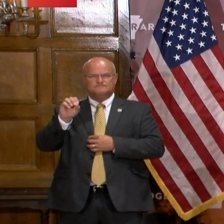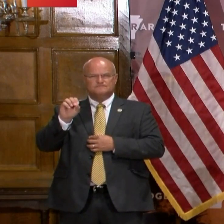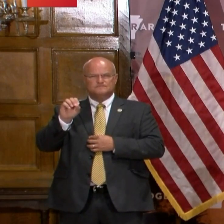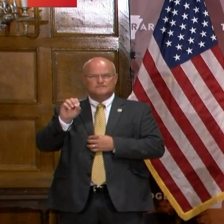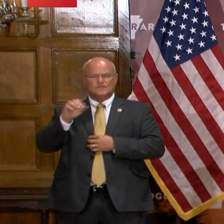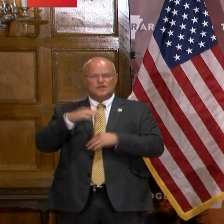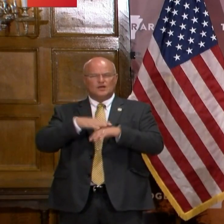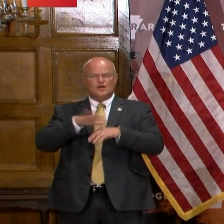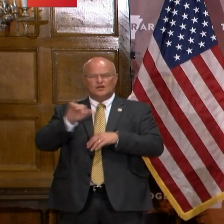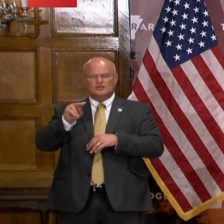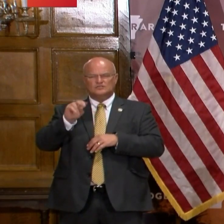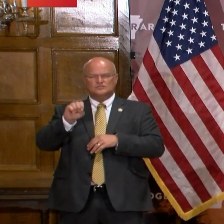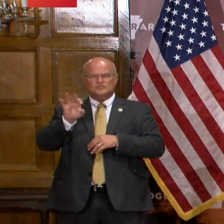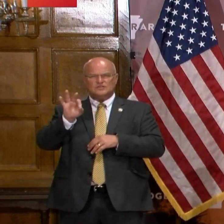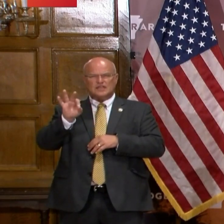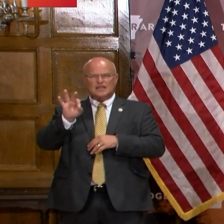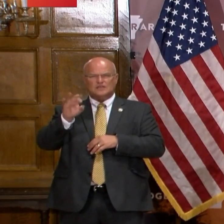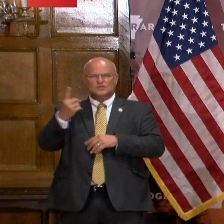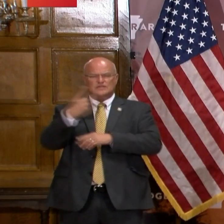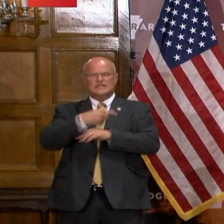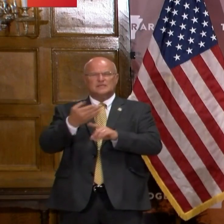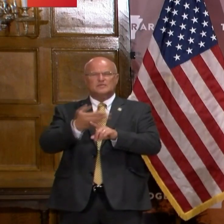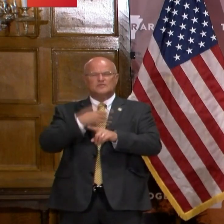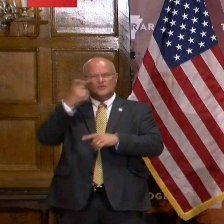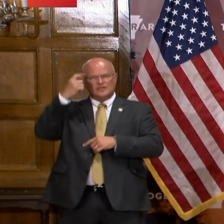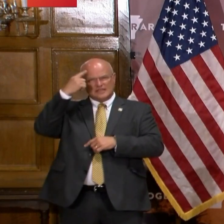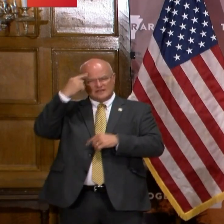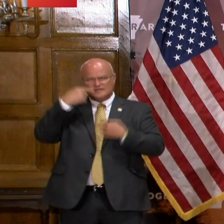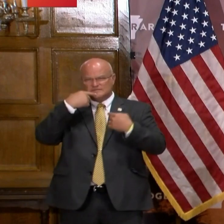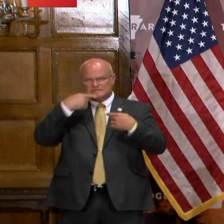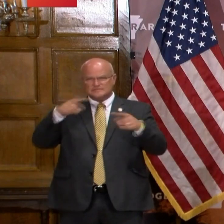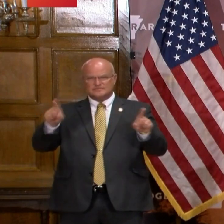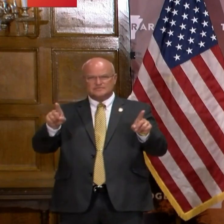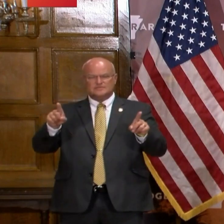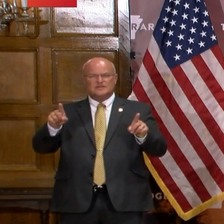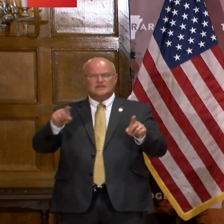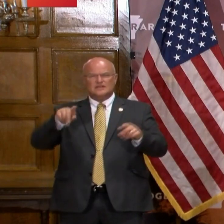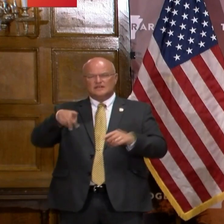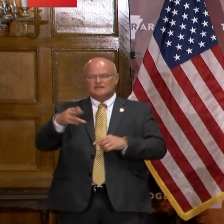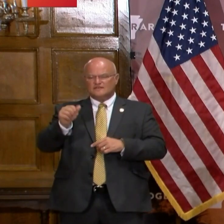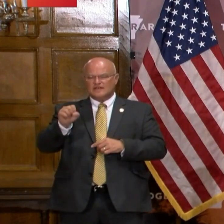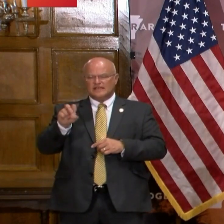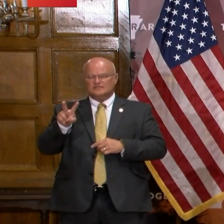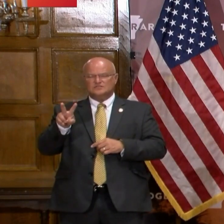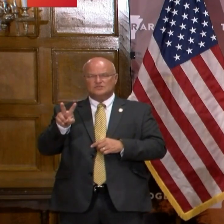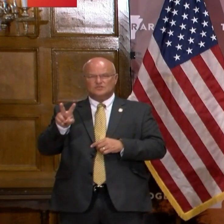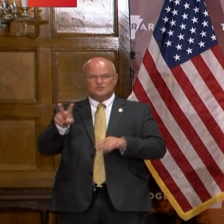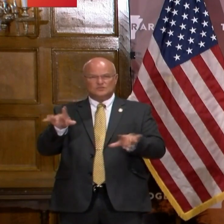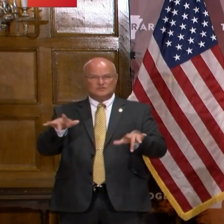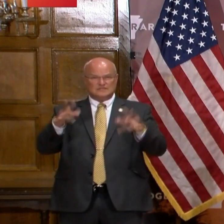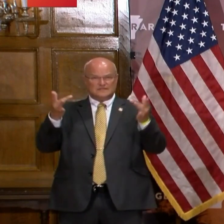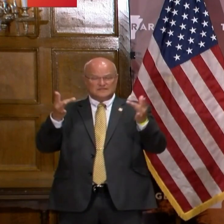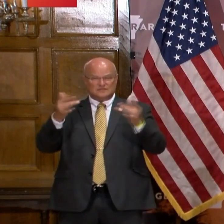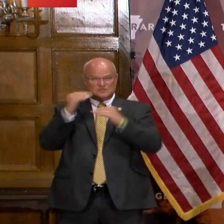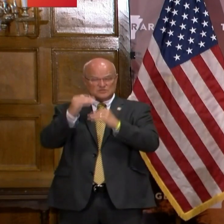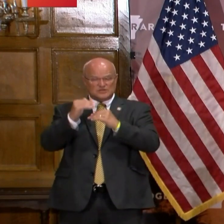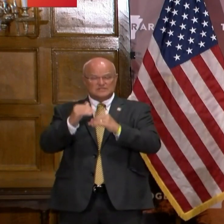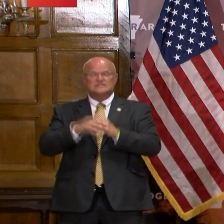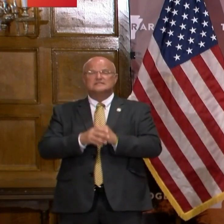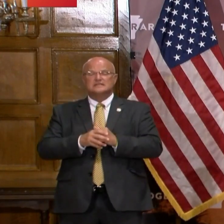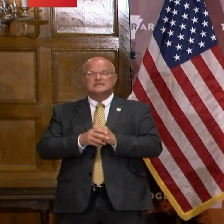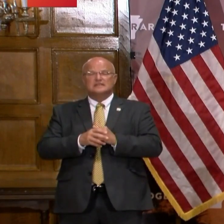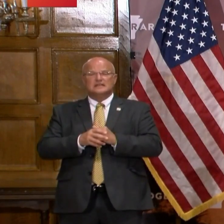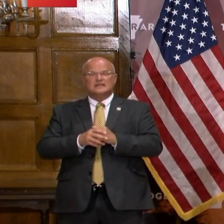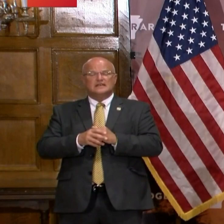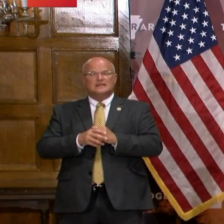on June 9th, one day before Governor Hutchinson announced the statewide move to phase 2 of lifting restrictions, you privately cautioned Dr.